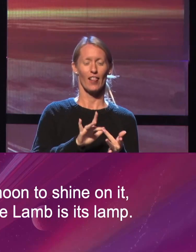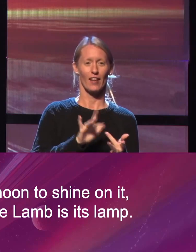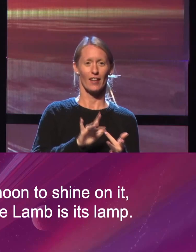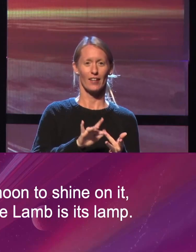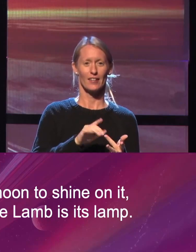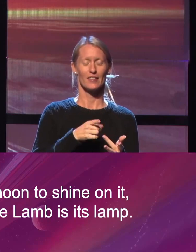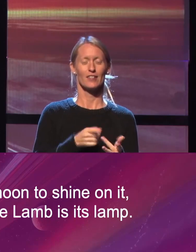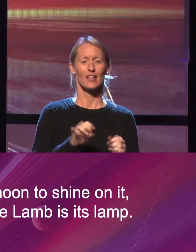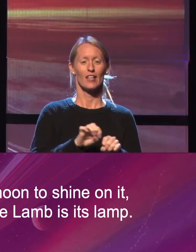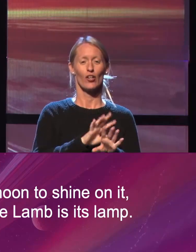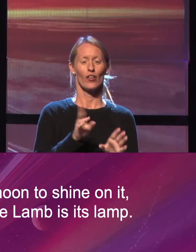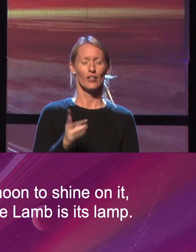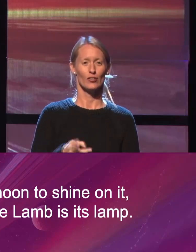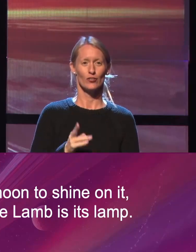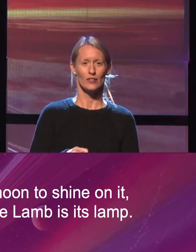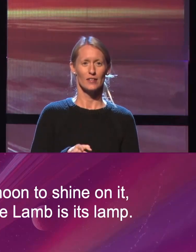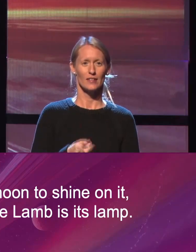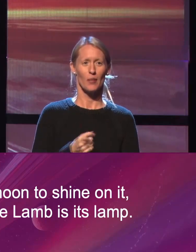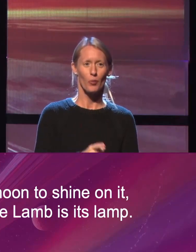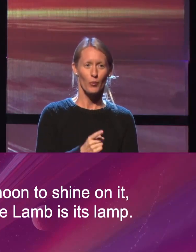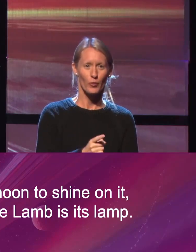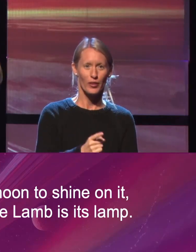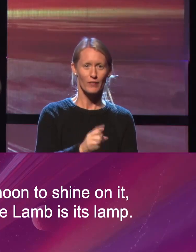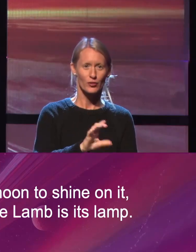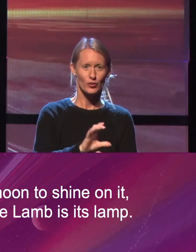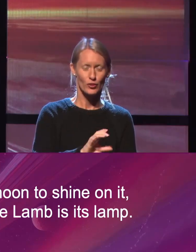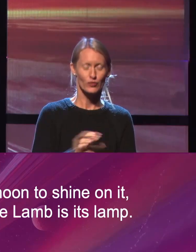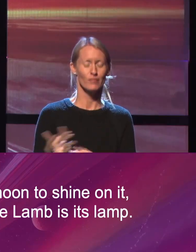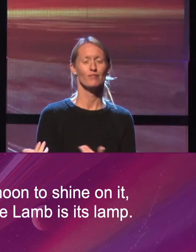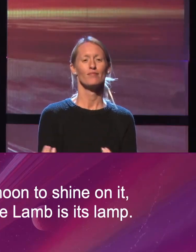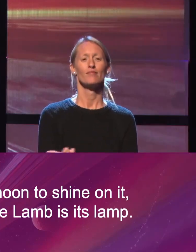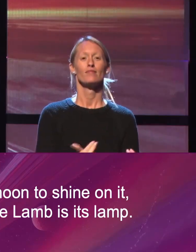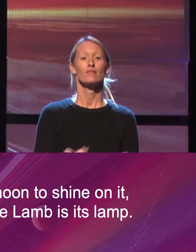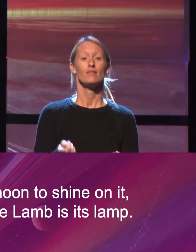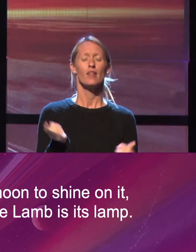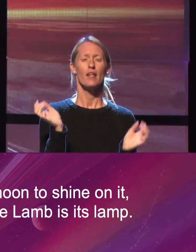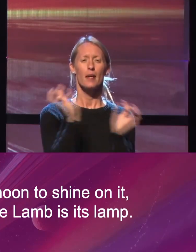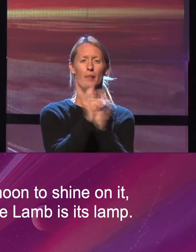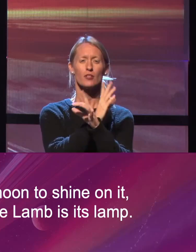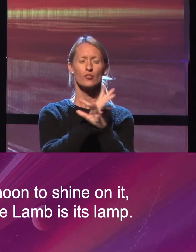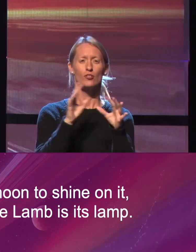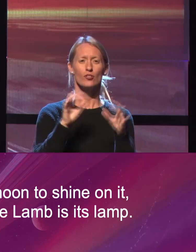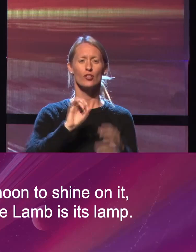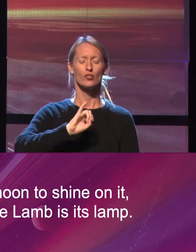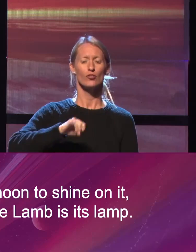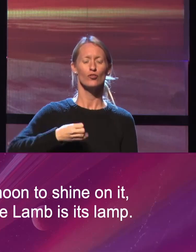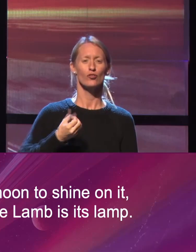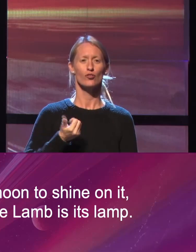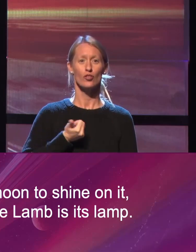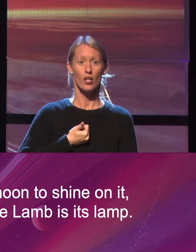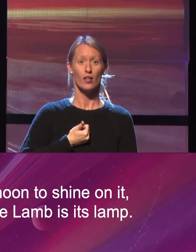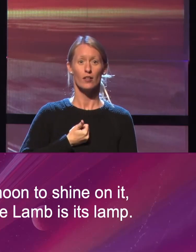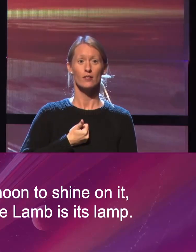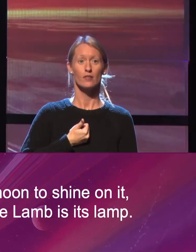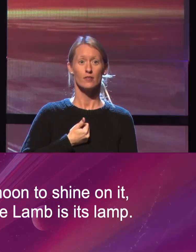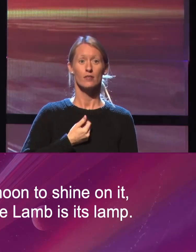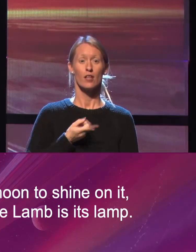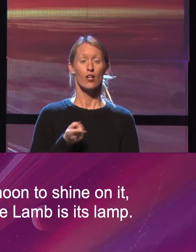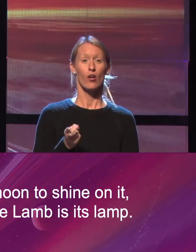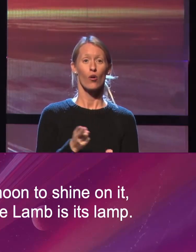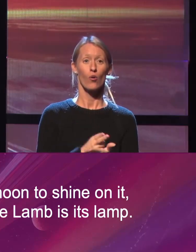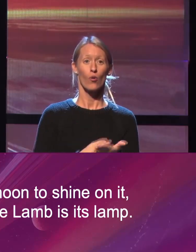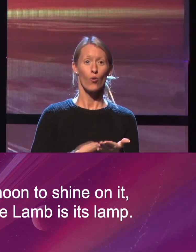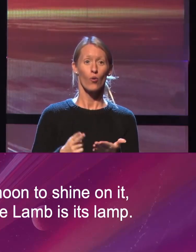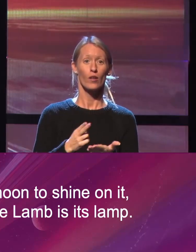appropriate. Right? So there's this image that John is giving us that the church is now the Holy of Holies.